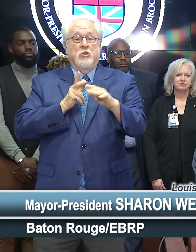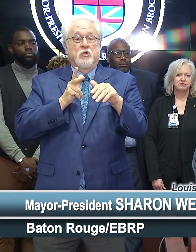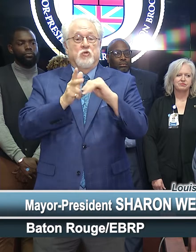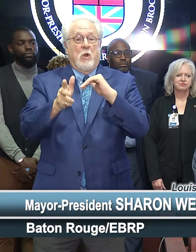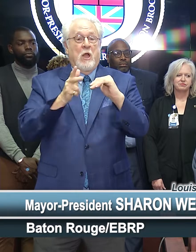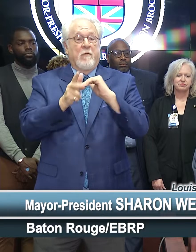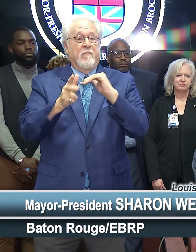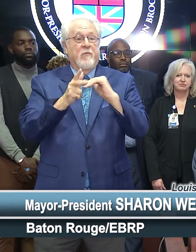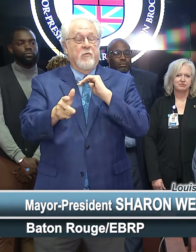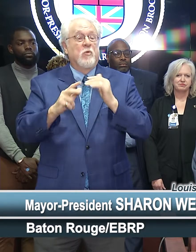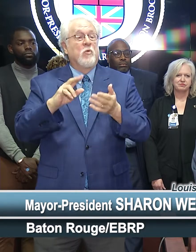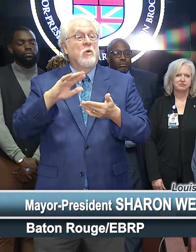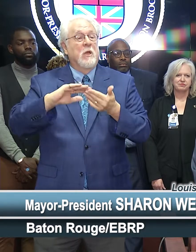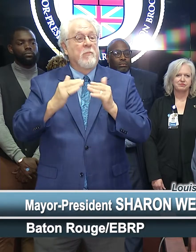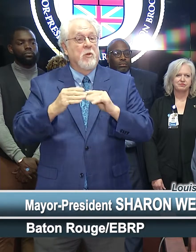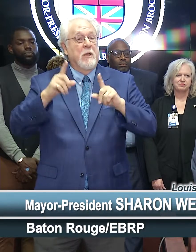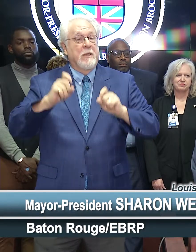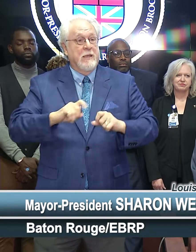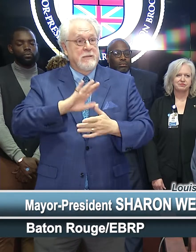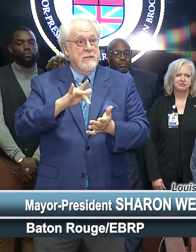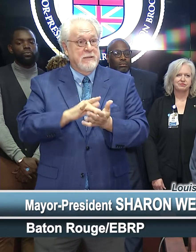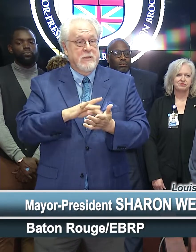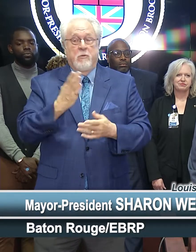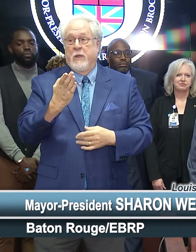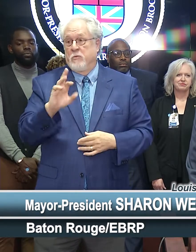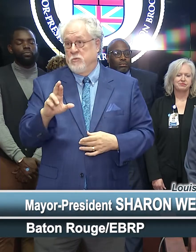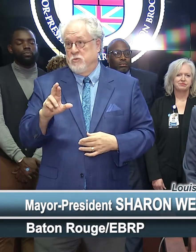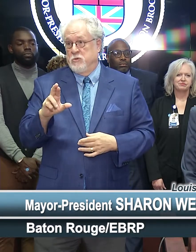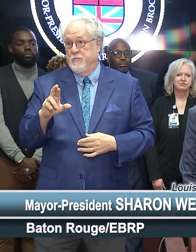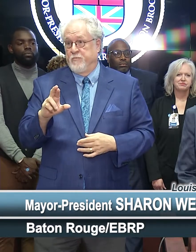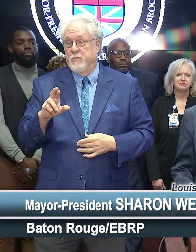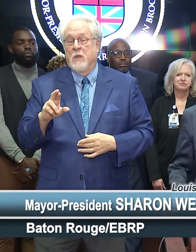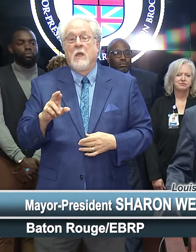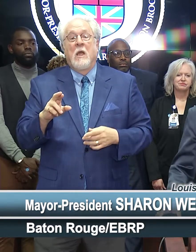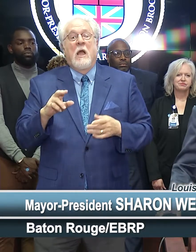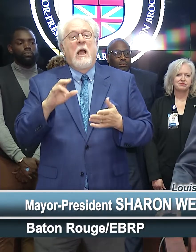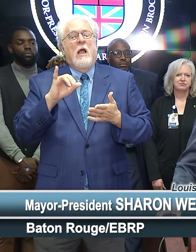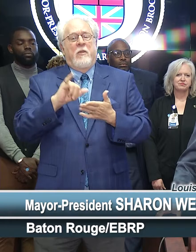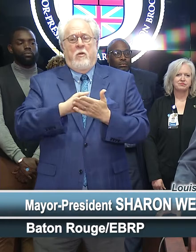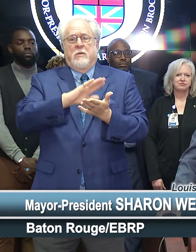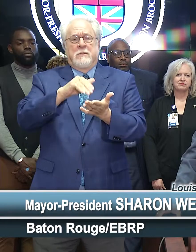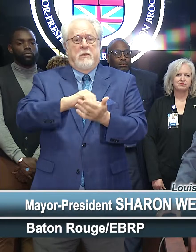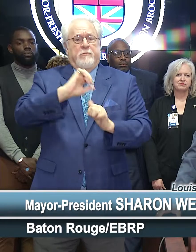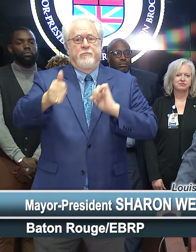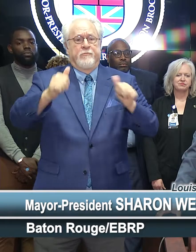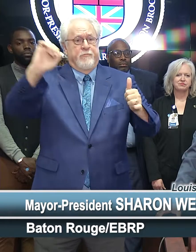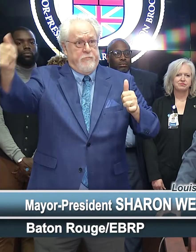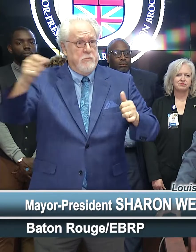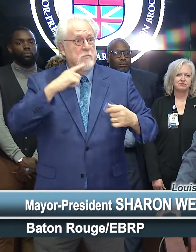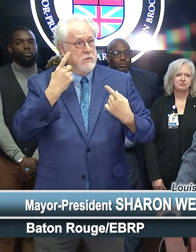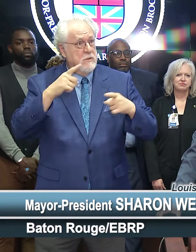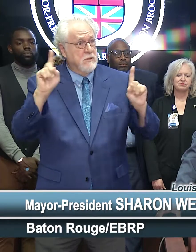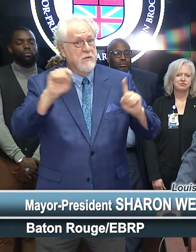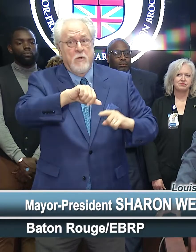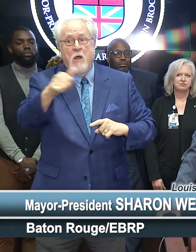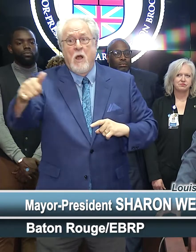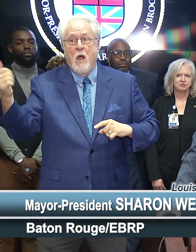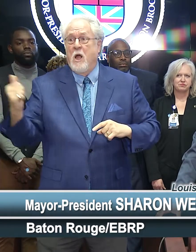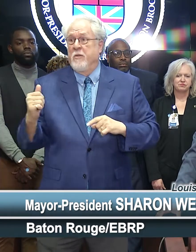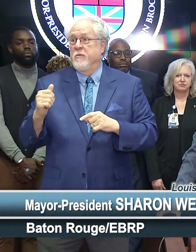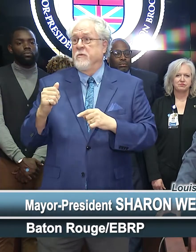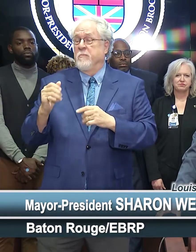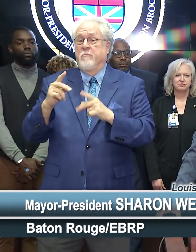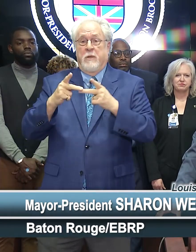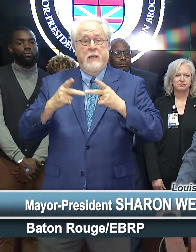community testing center in Baton Rouge. These types of centers have been successful in other parts of the